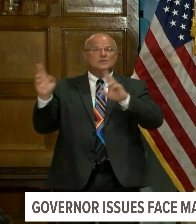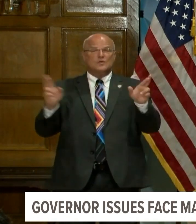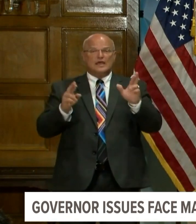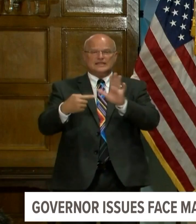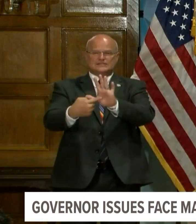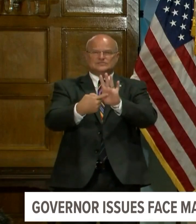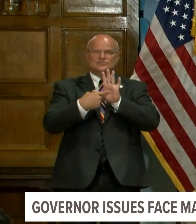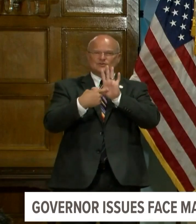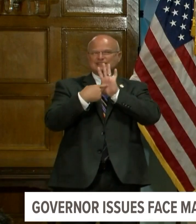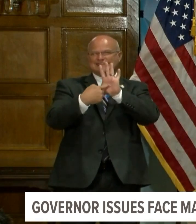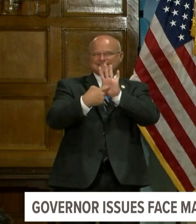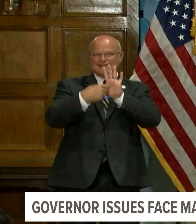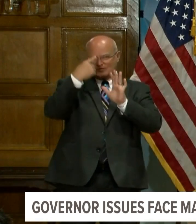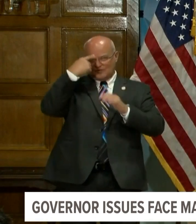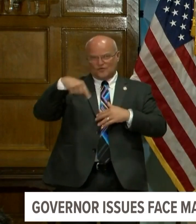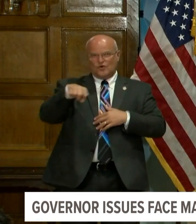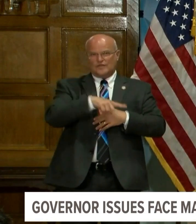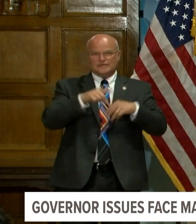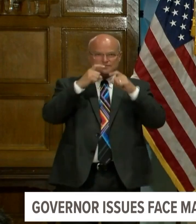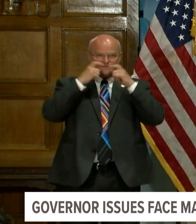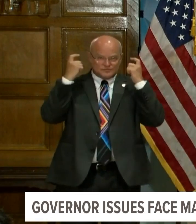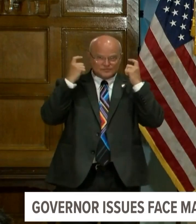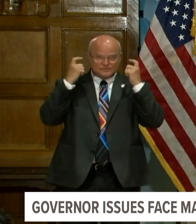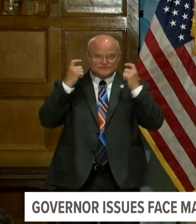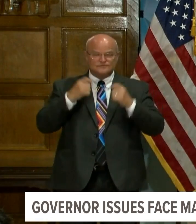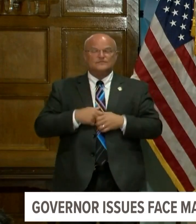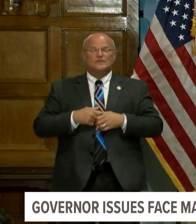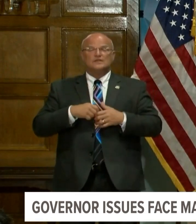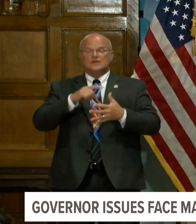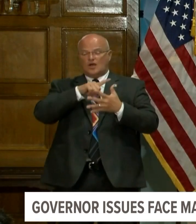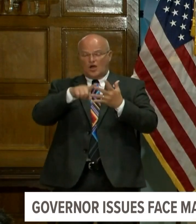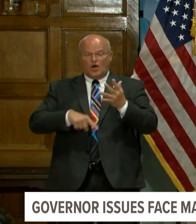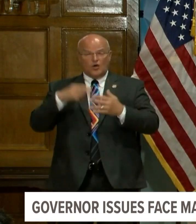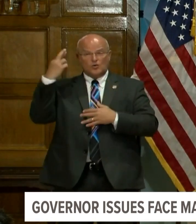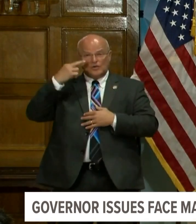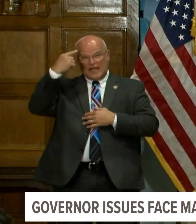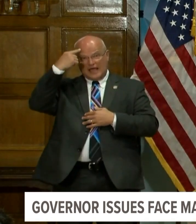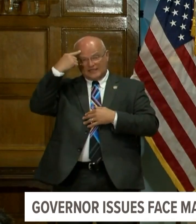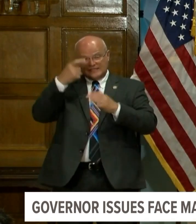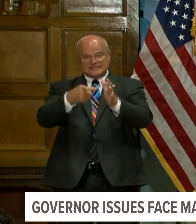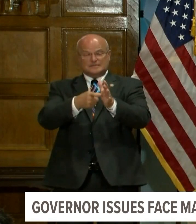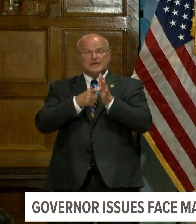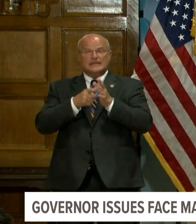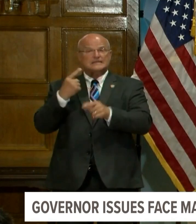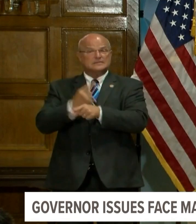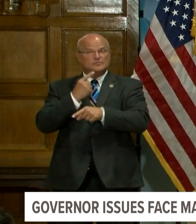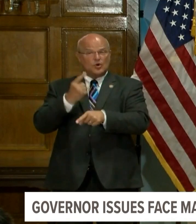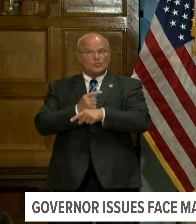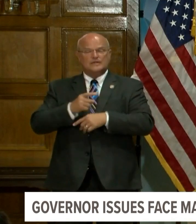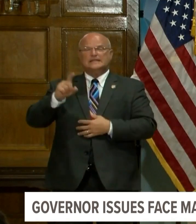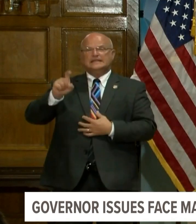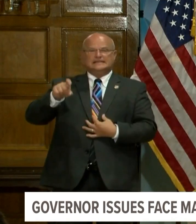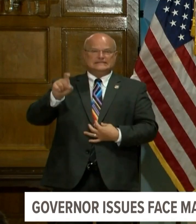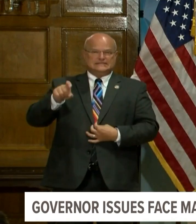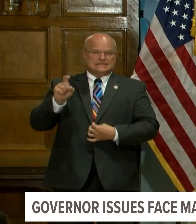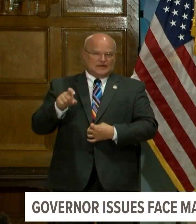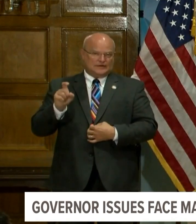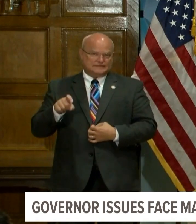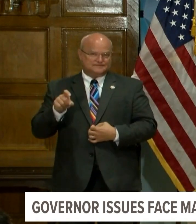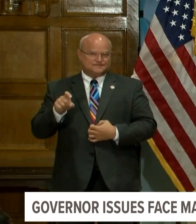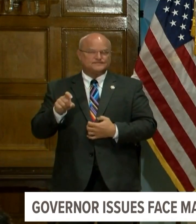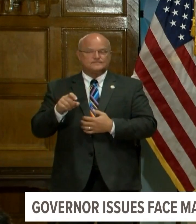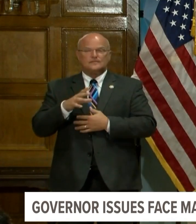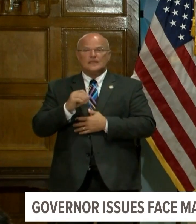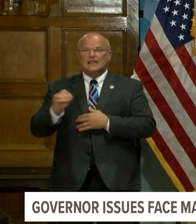right example for them. And so for all of those reasons, I believe this mandate is appropriate and necessary.